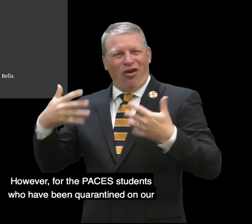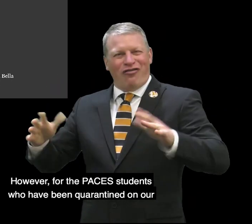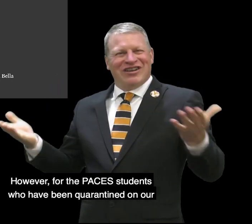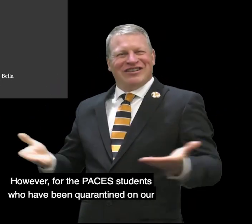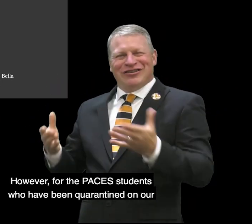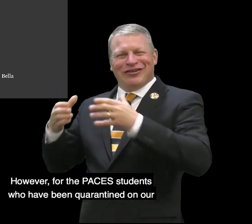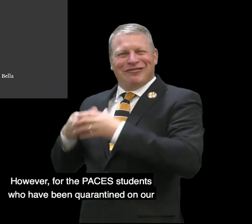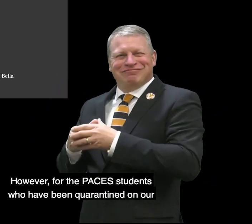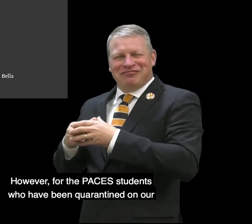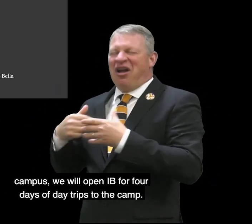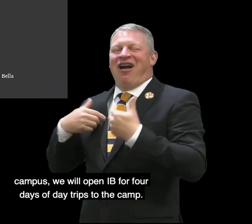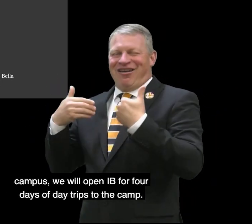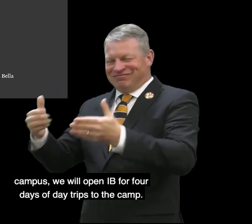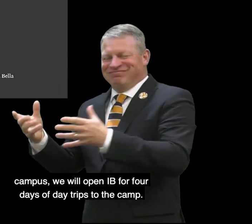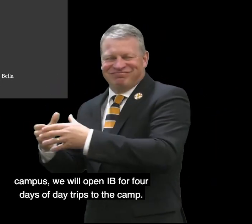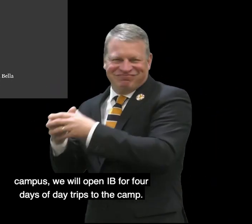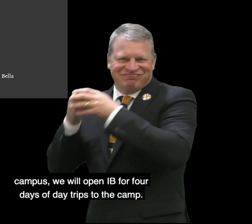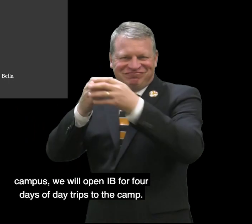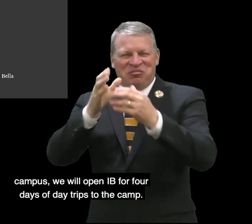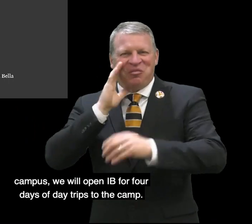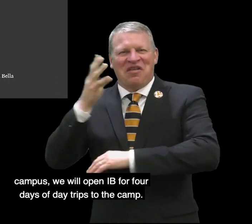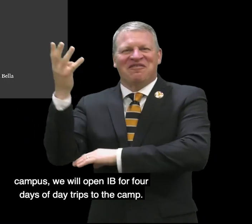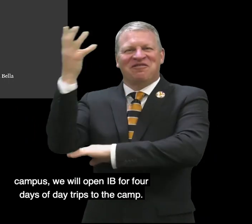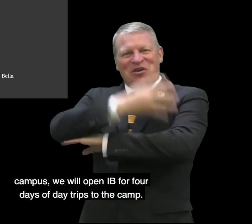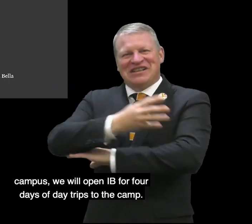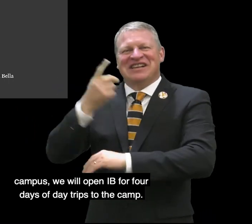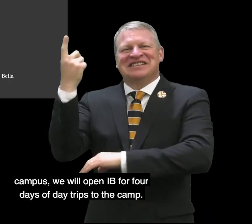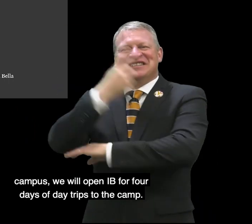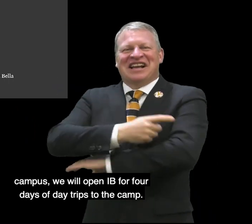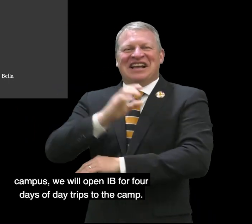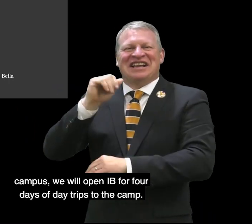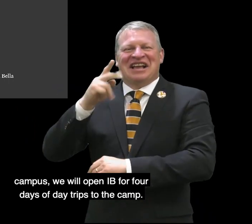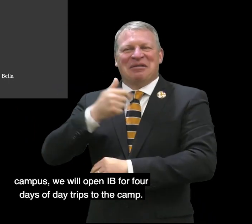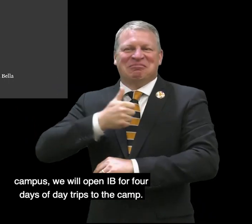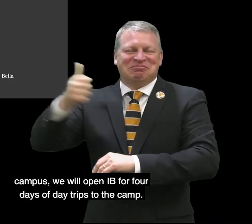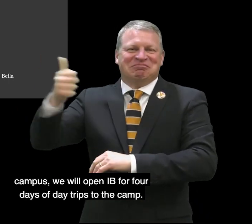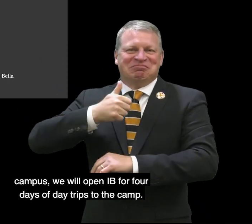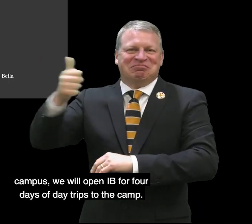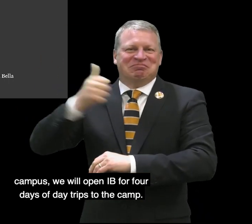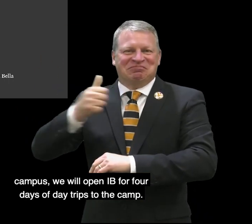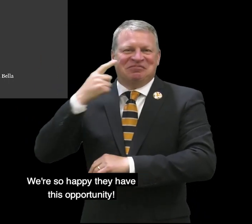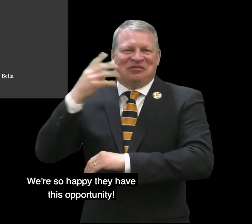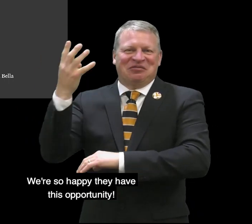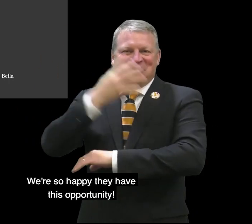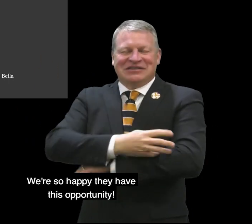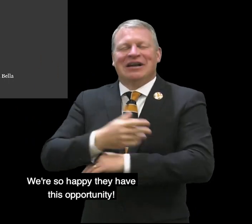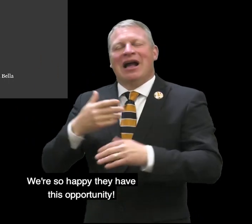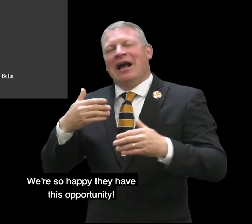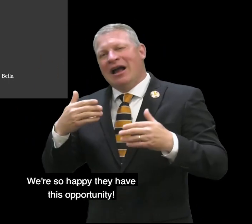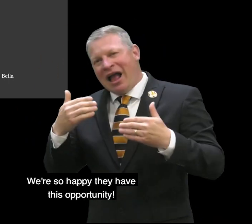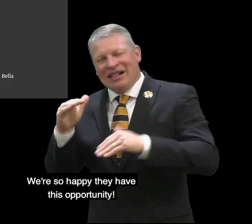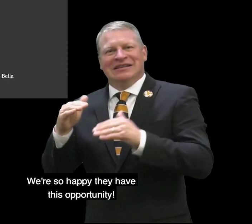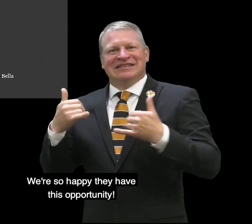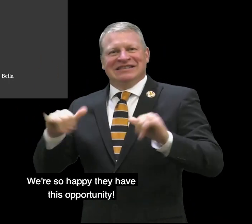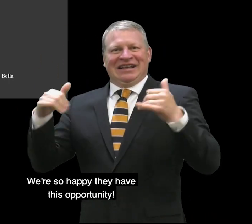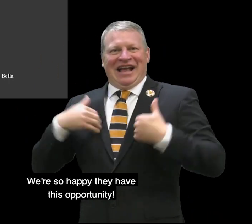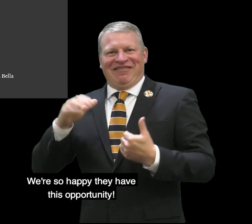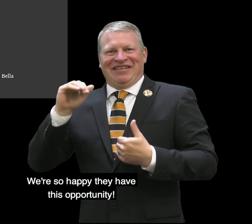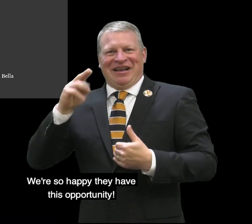COVID-19. Therefore, we've made the decision to close IB this summer to campers. However, for the Pacey students who have been quarantined on our campus,